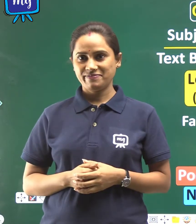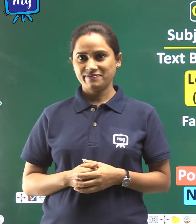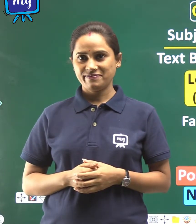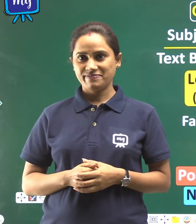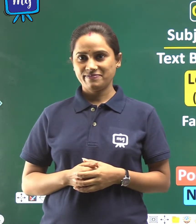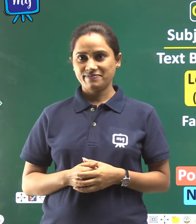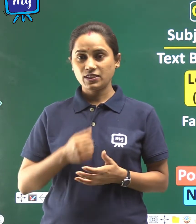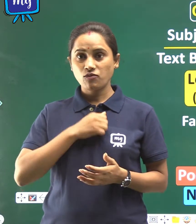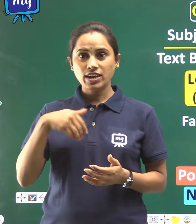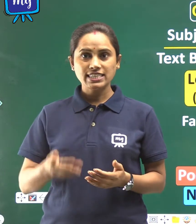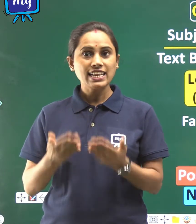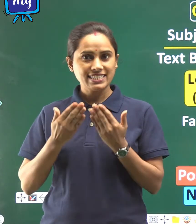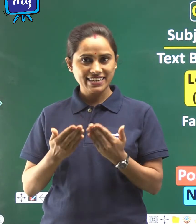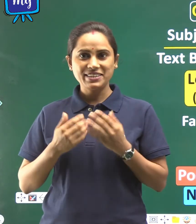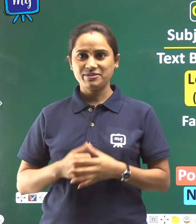We shall study